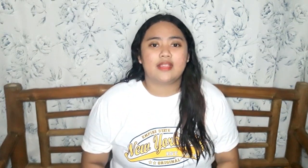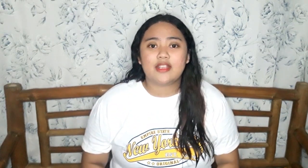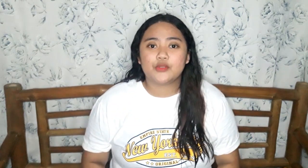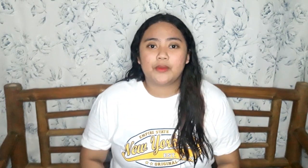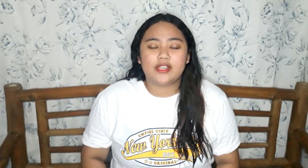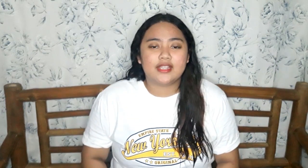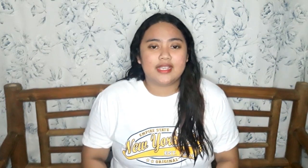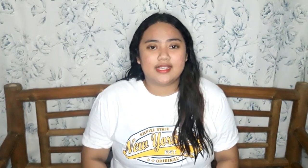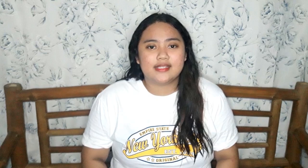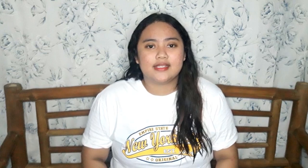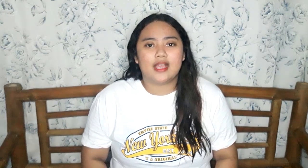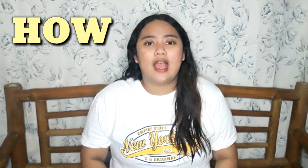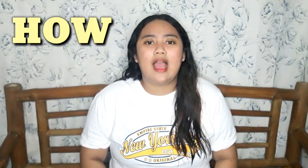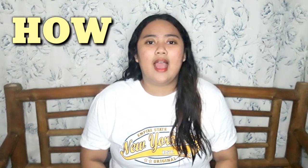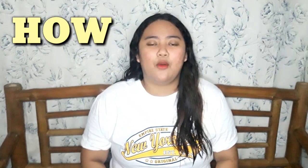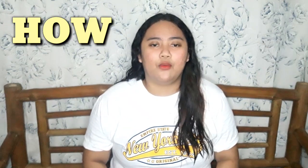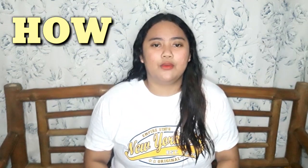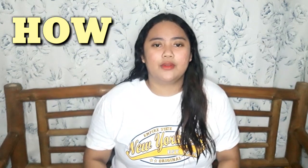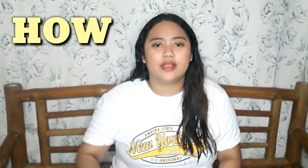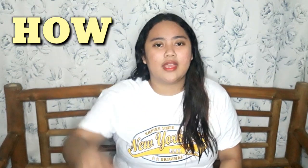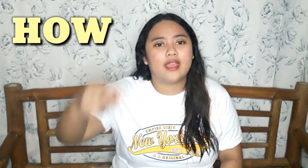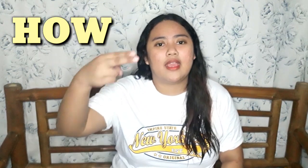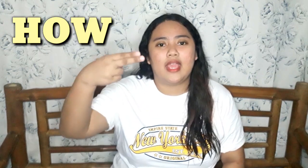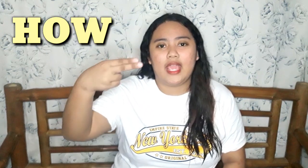Next word is how.